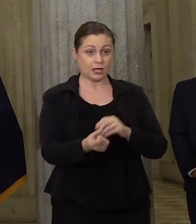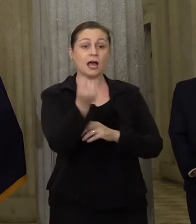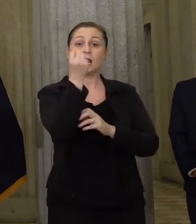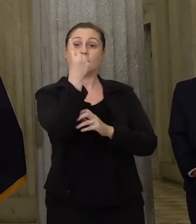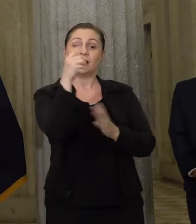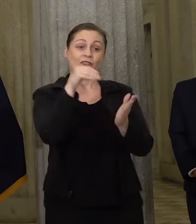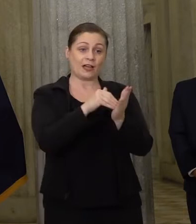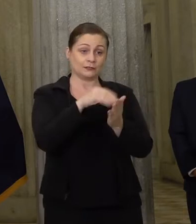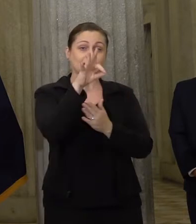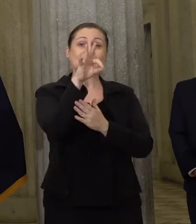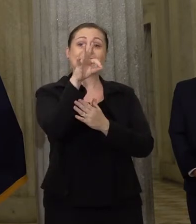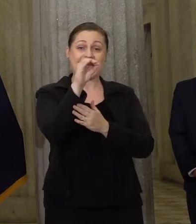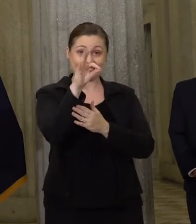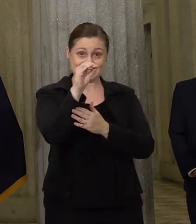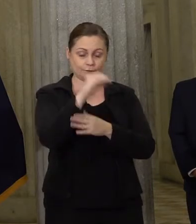11,090 of the